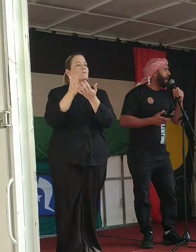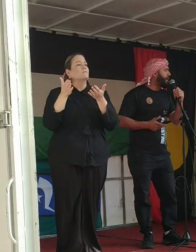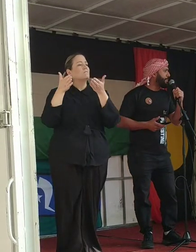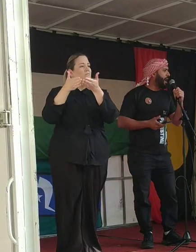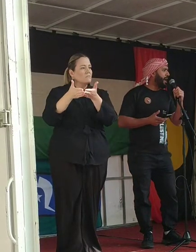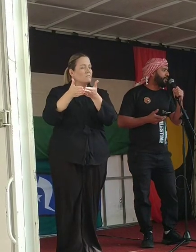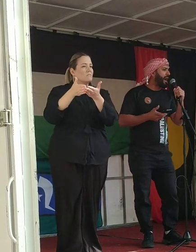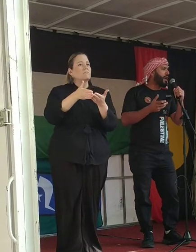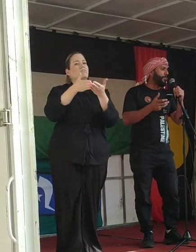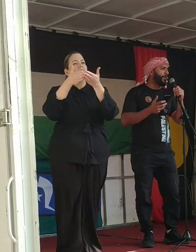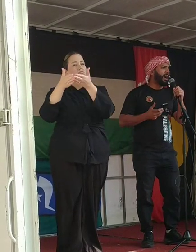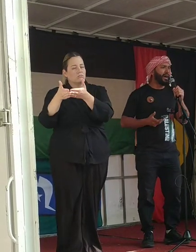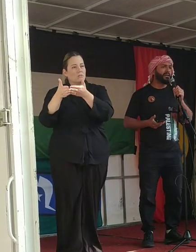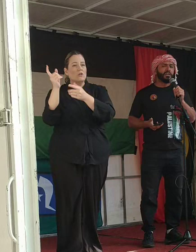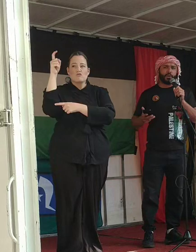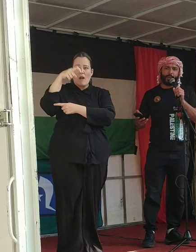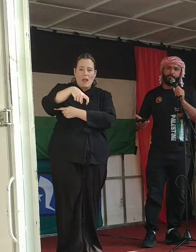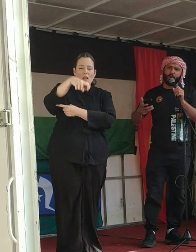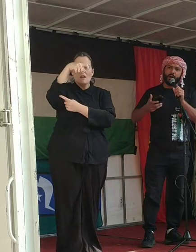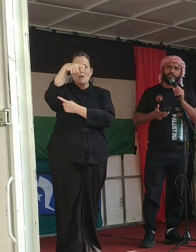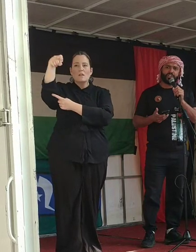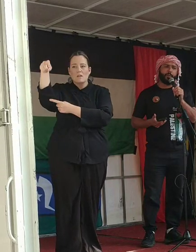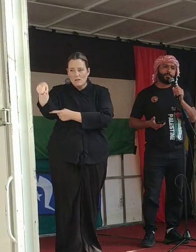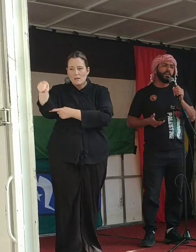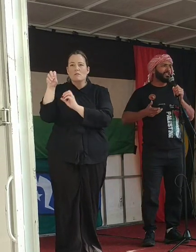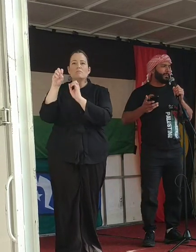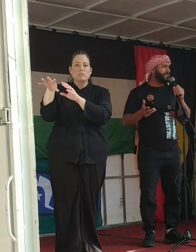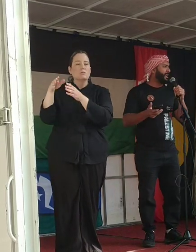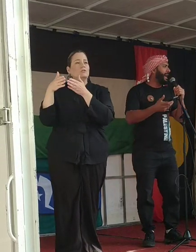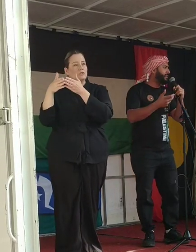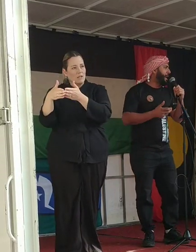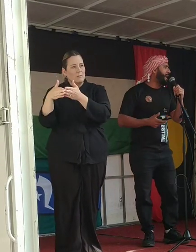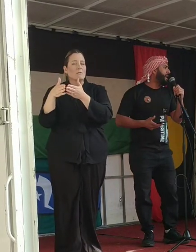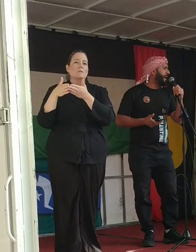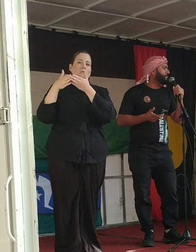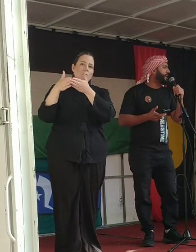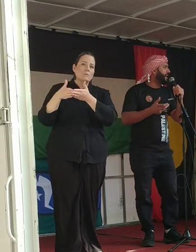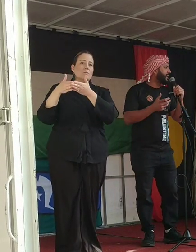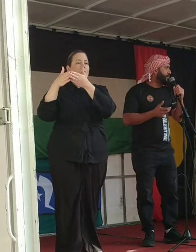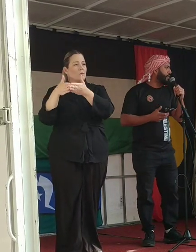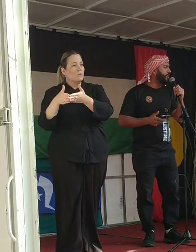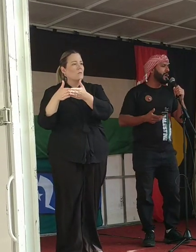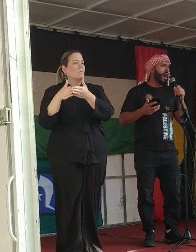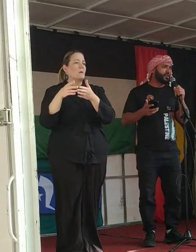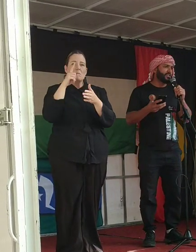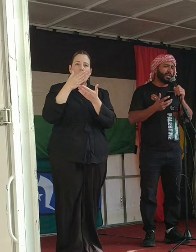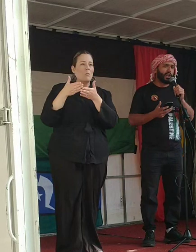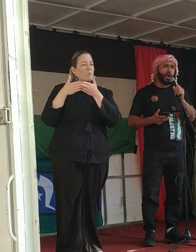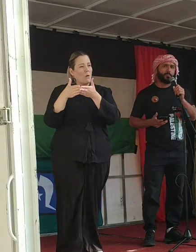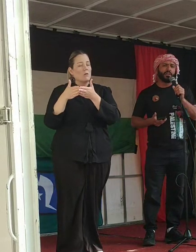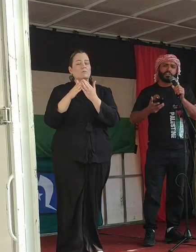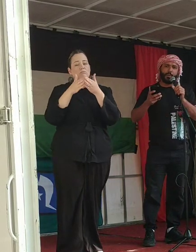be unloaded by a crane operator, to be put on a ship, to be sailed by a captain and crew across